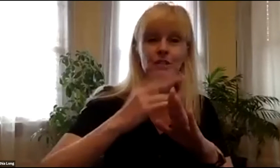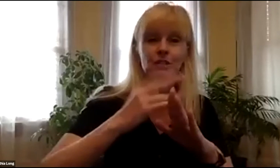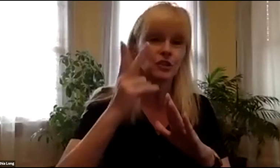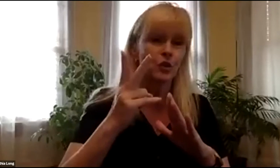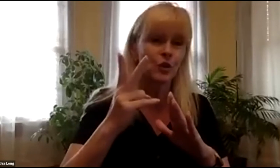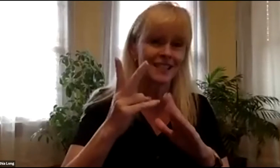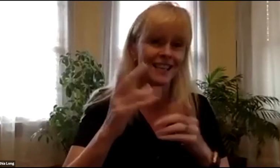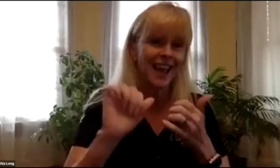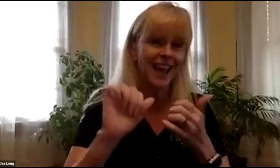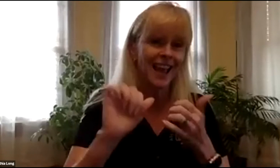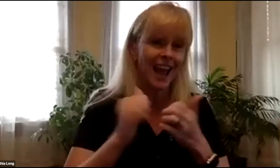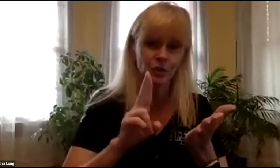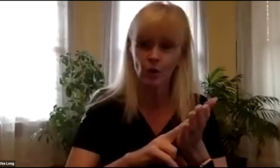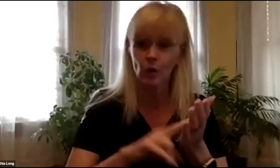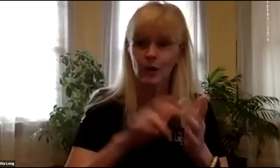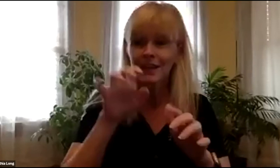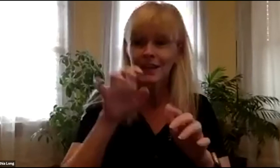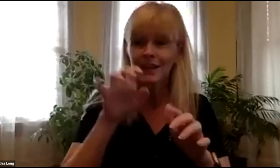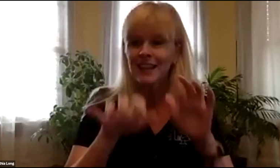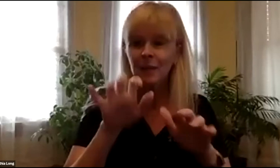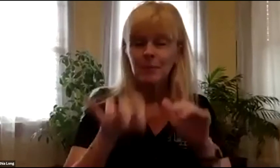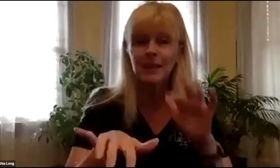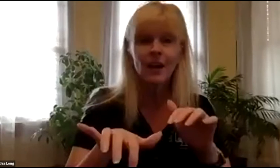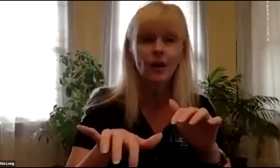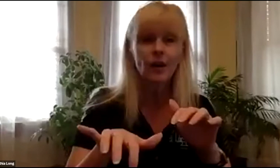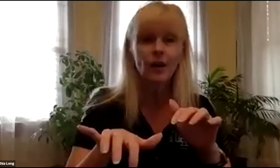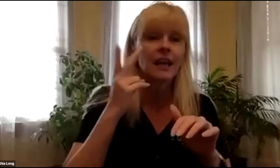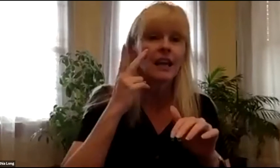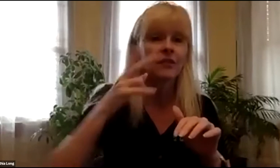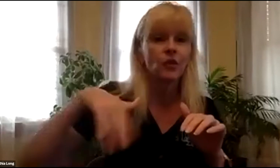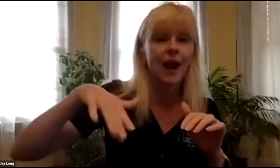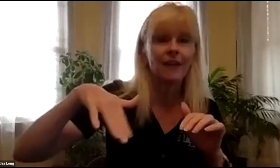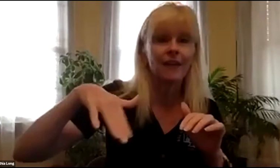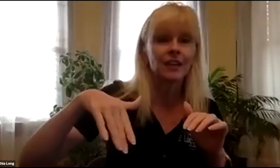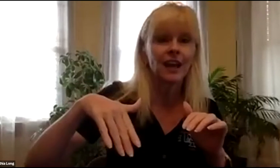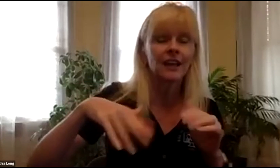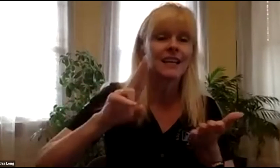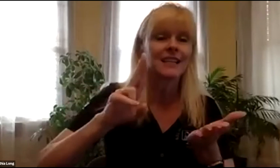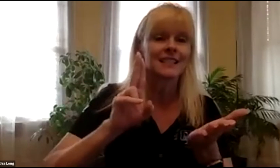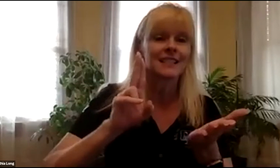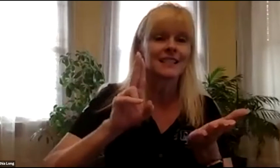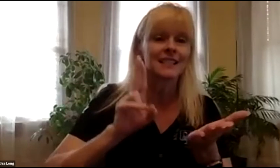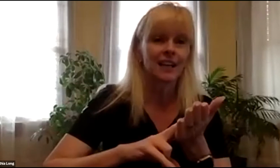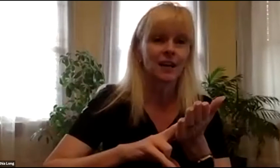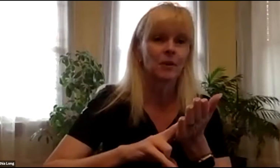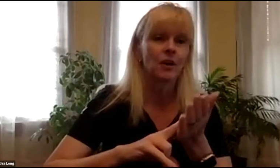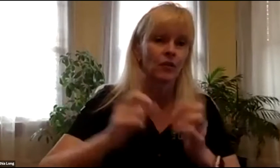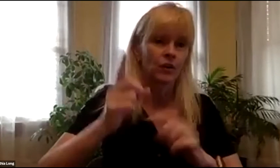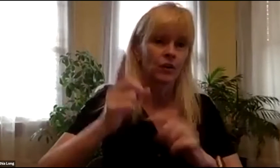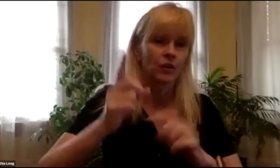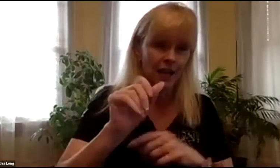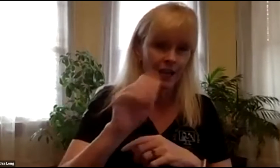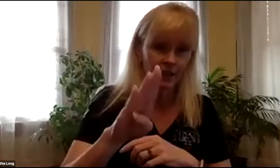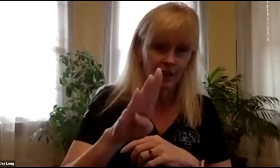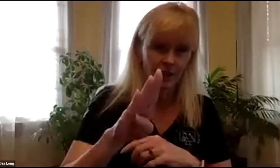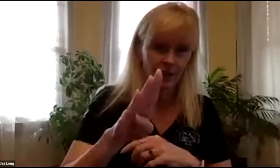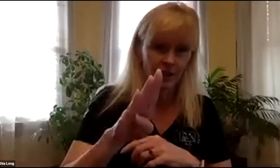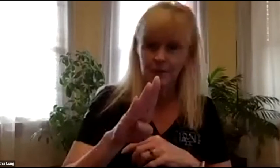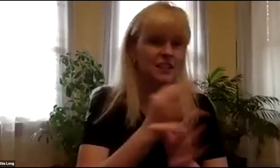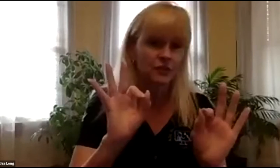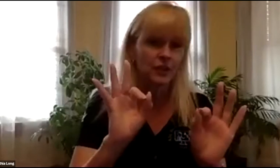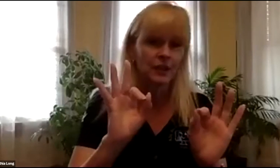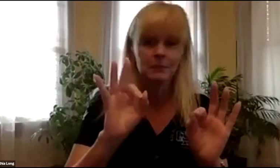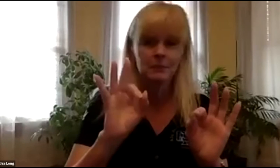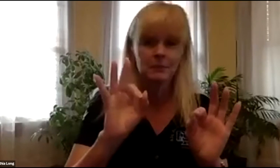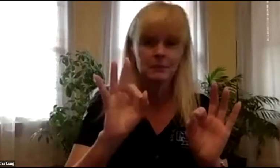my screen so you can see how to enroll. Type in there if you haven't yet signed up for the Sign Club.